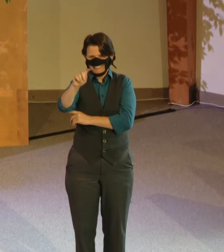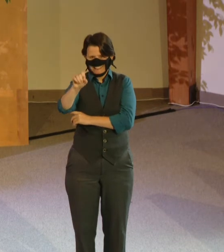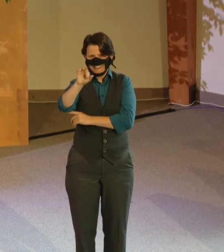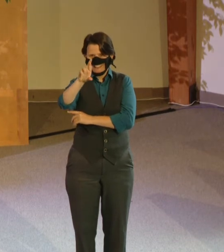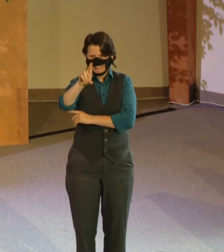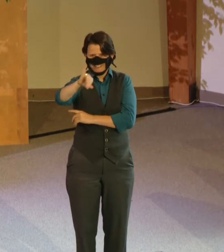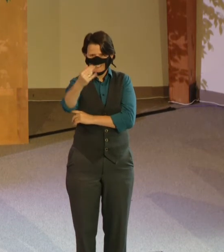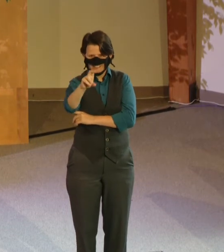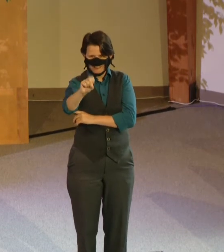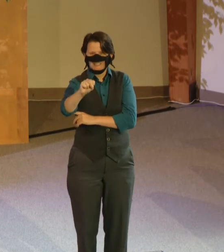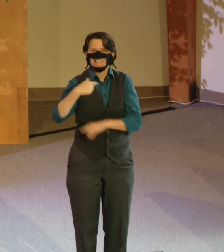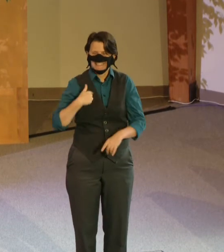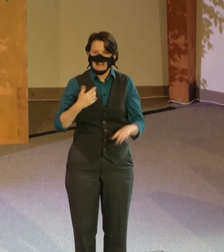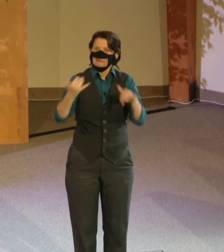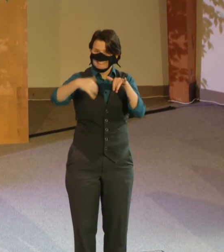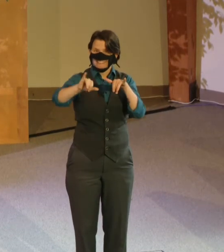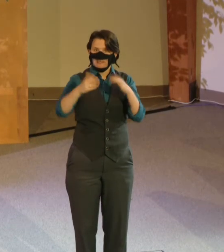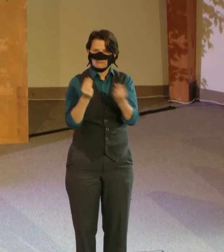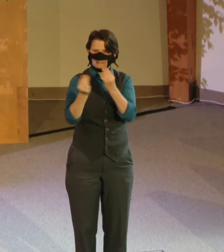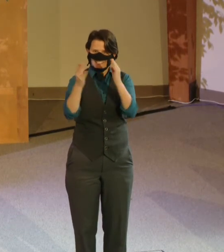good news.